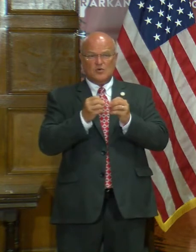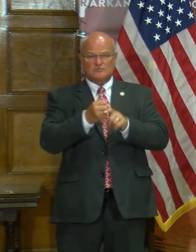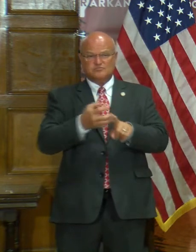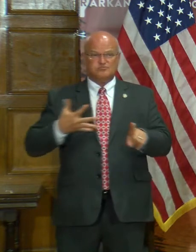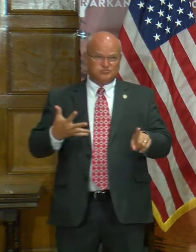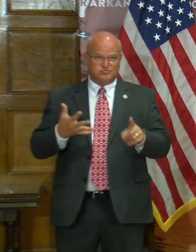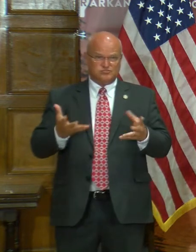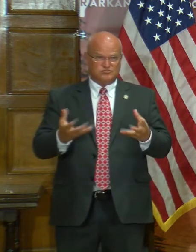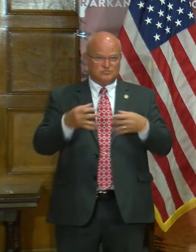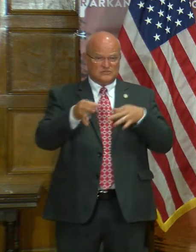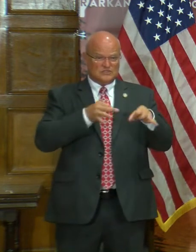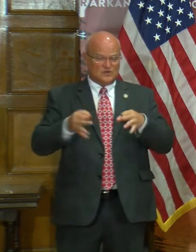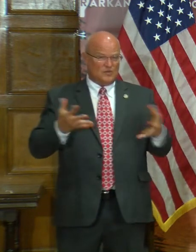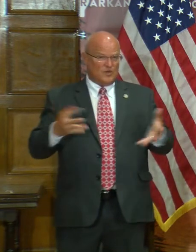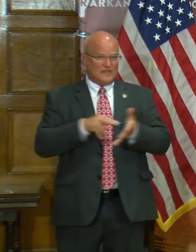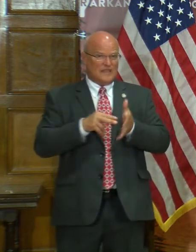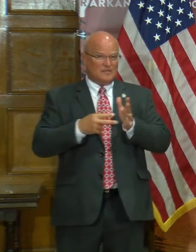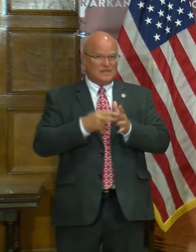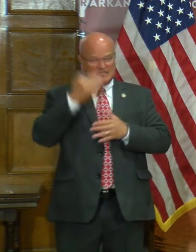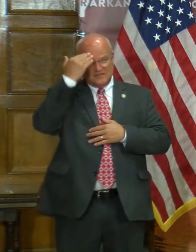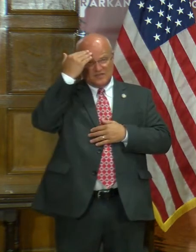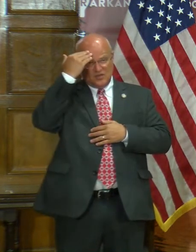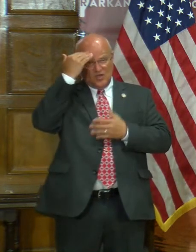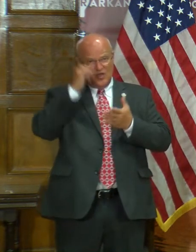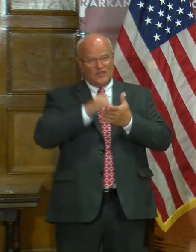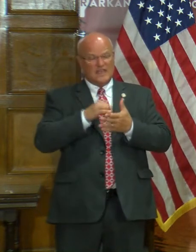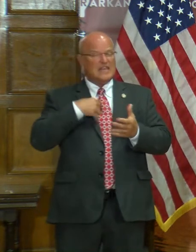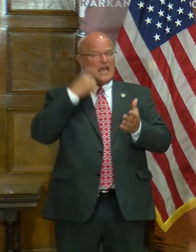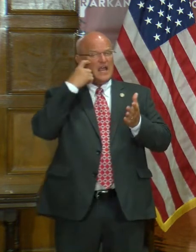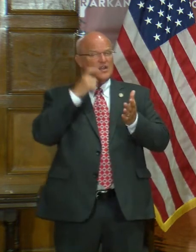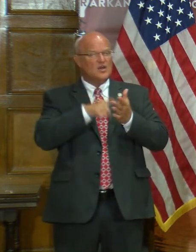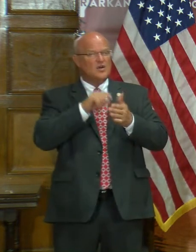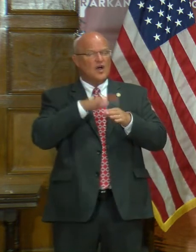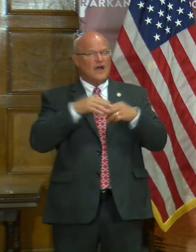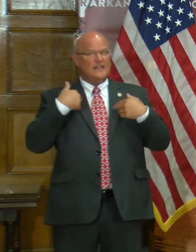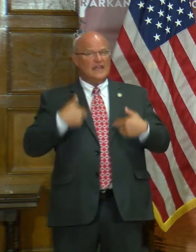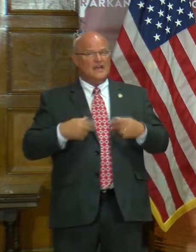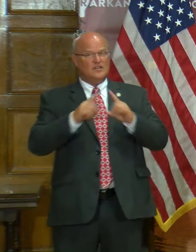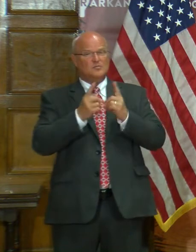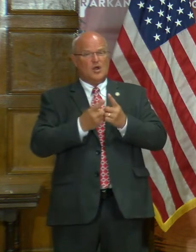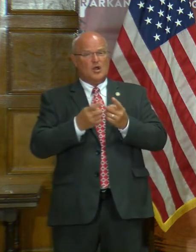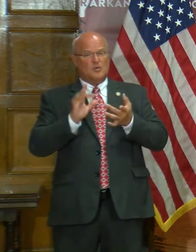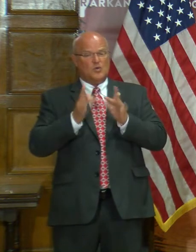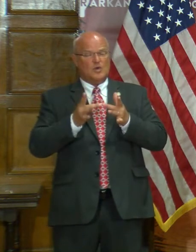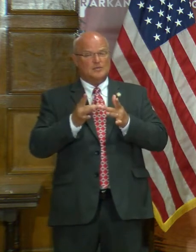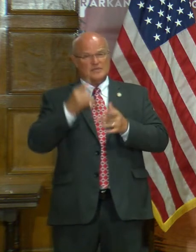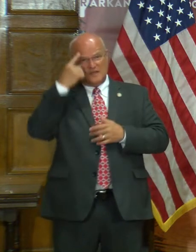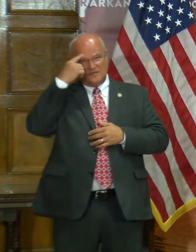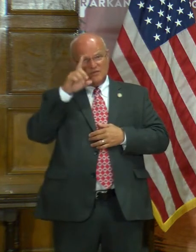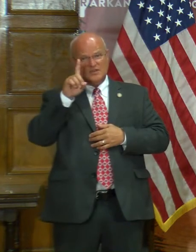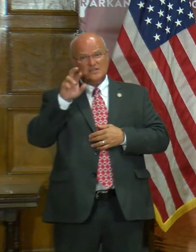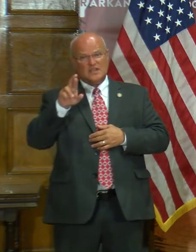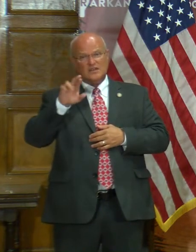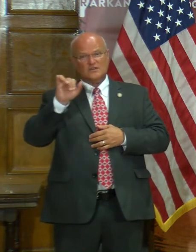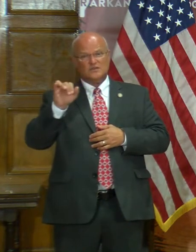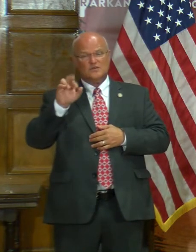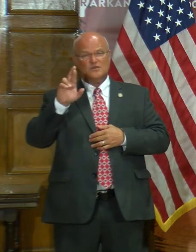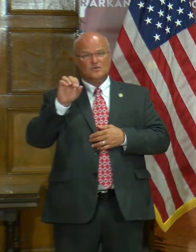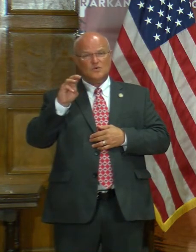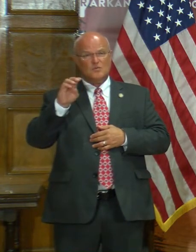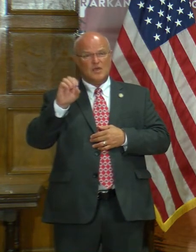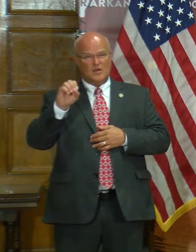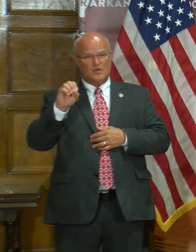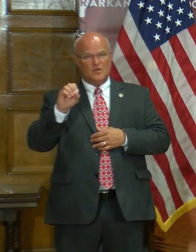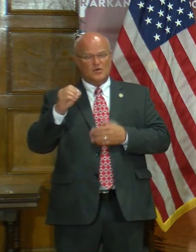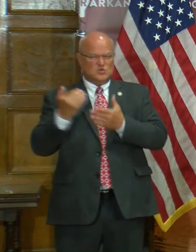that? Can you describe what that means if you know yet? And I noticed on the Health Department website for Dr. Romero, day before yesterday, there's fresh